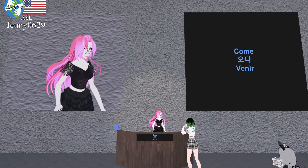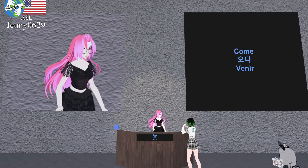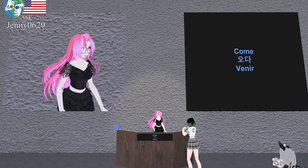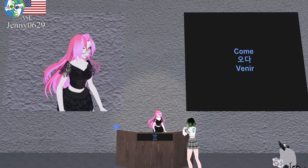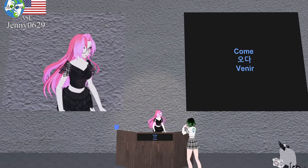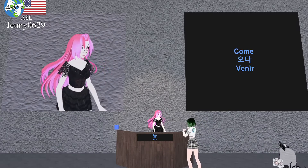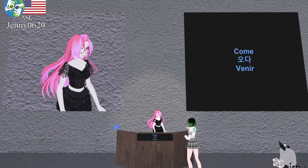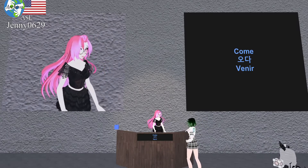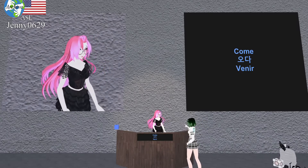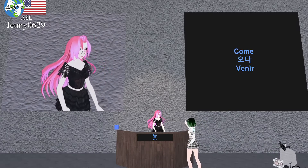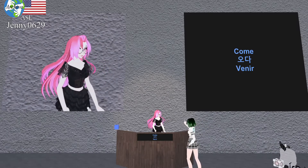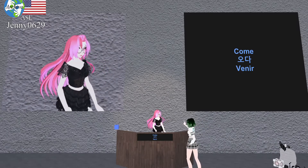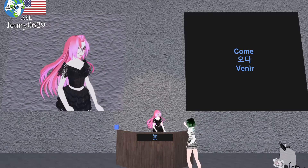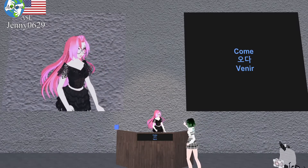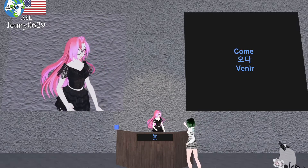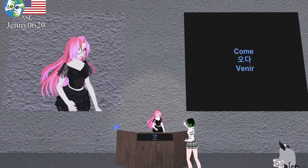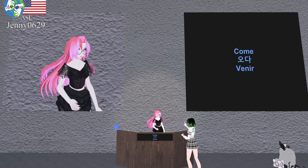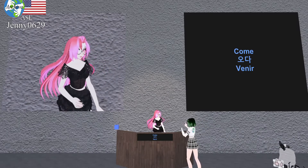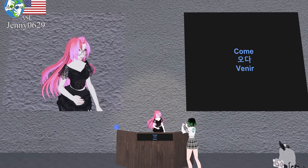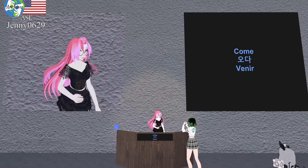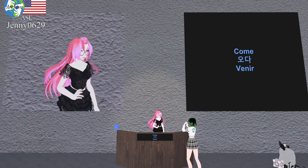Hi.